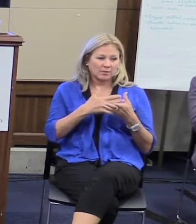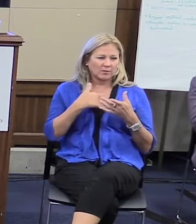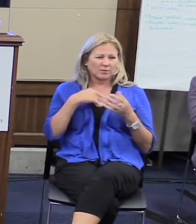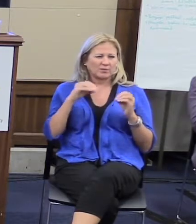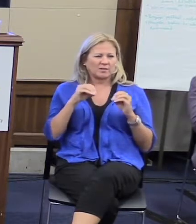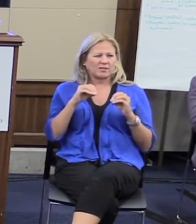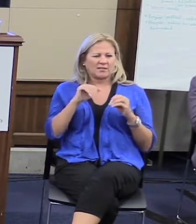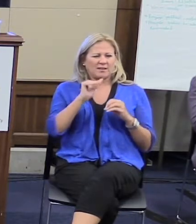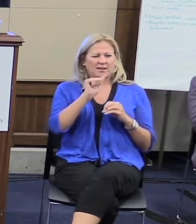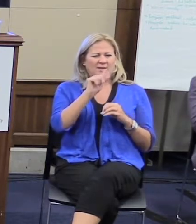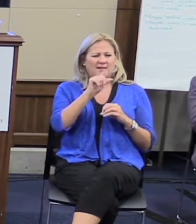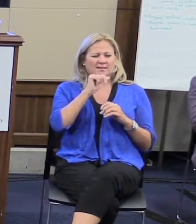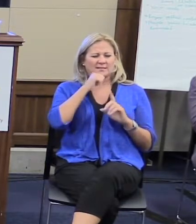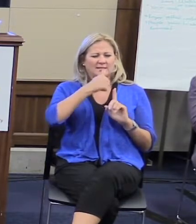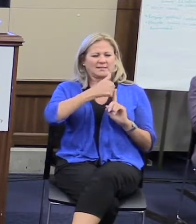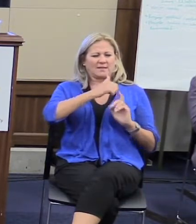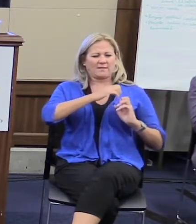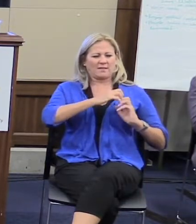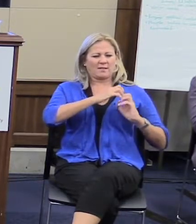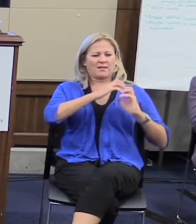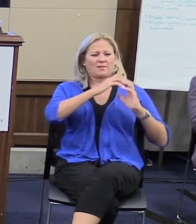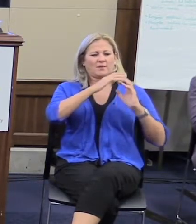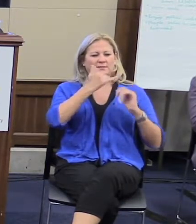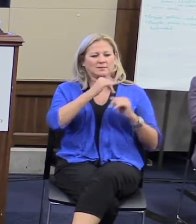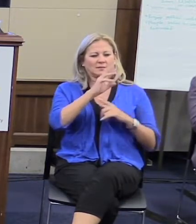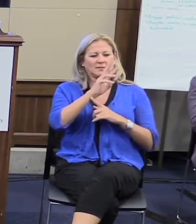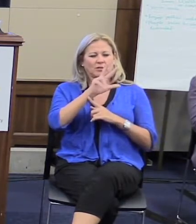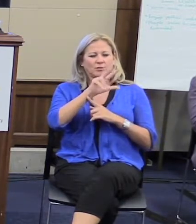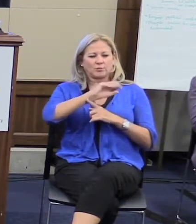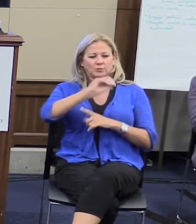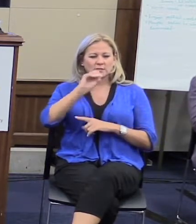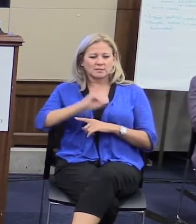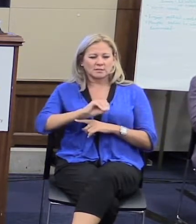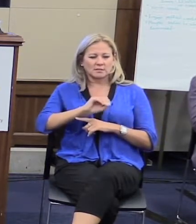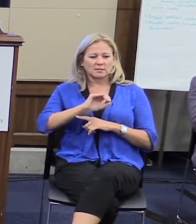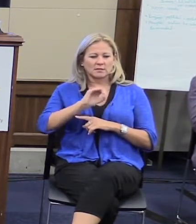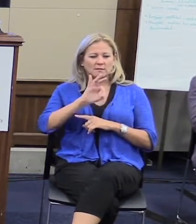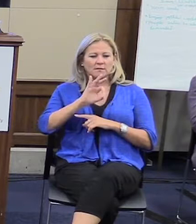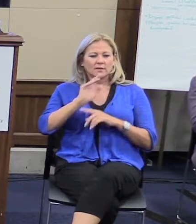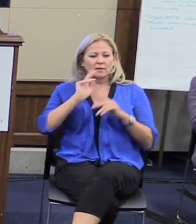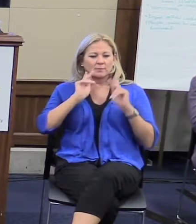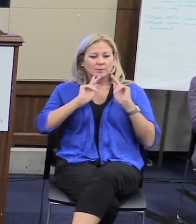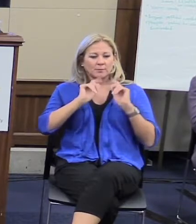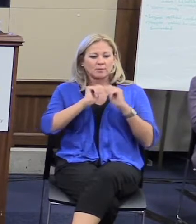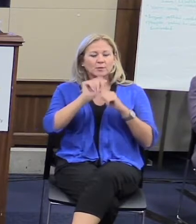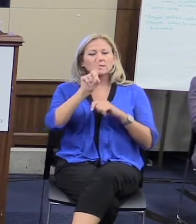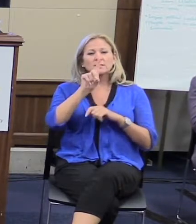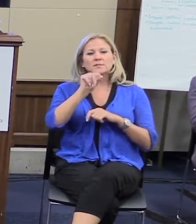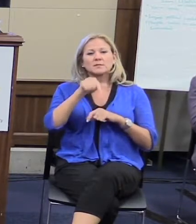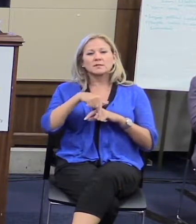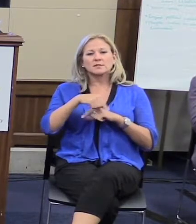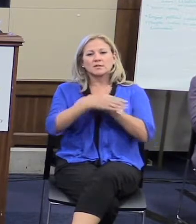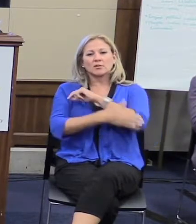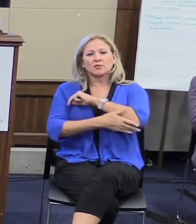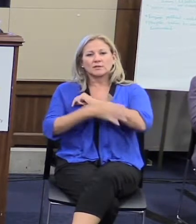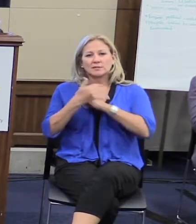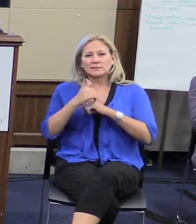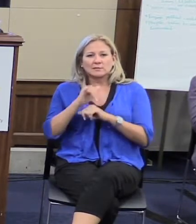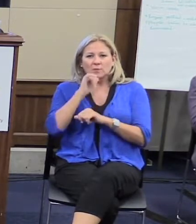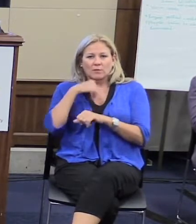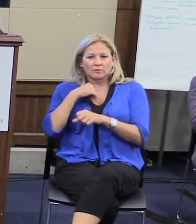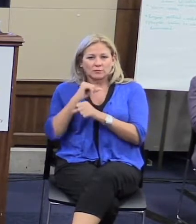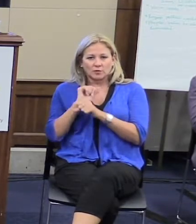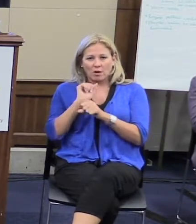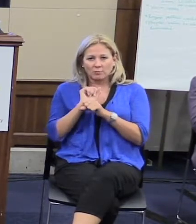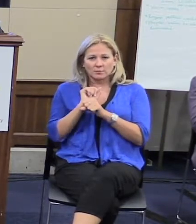not self-implementing. There's still 63% of the persons with disabilities in this country are still unemployed.